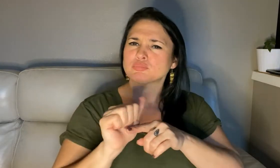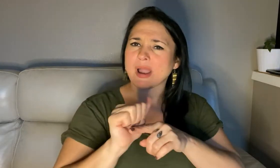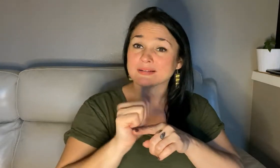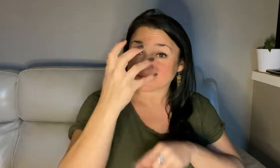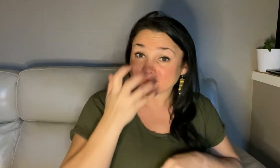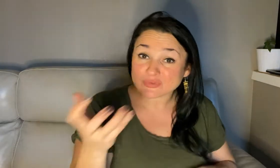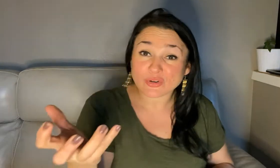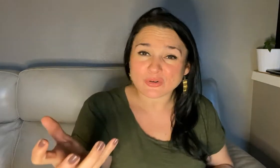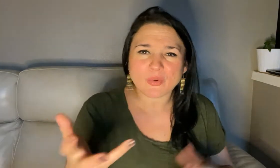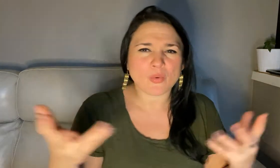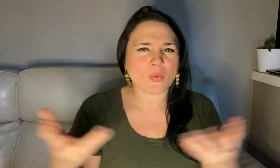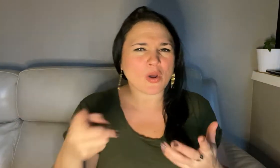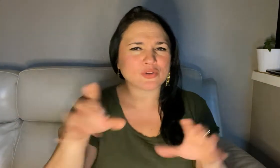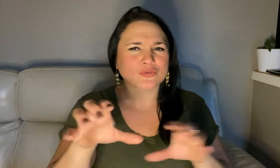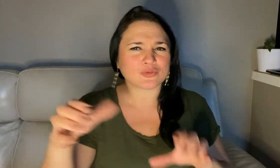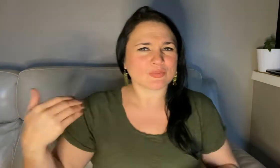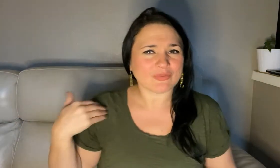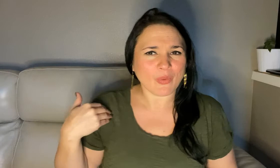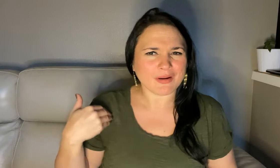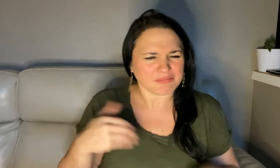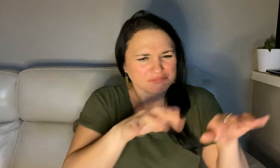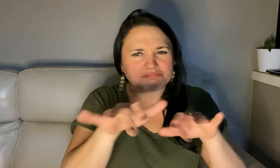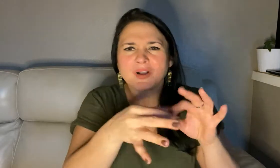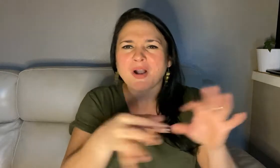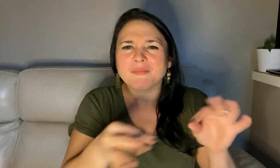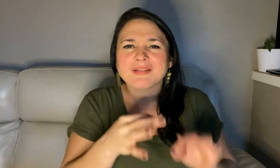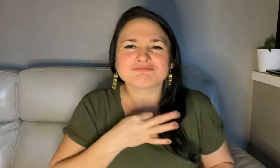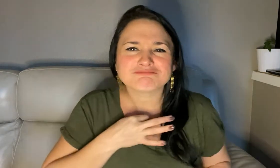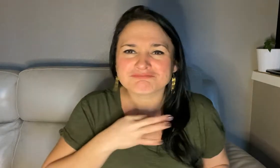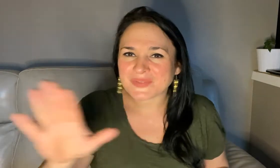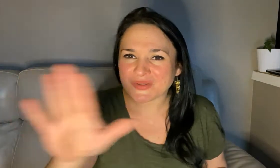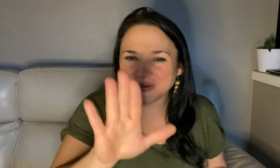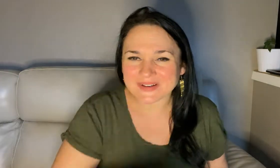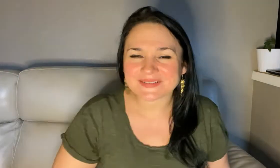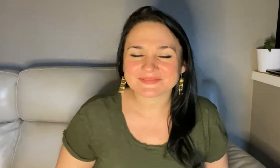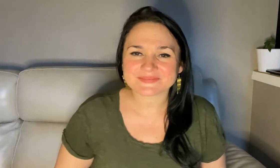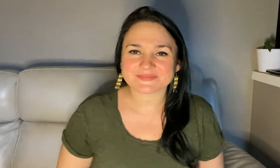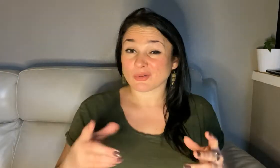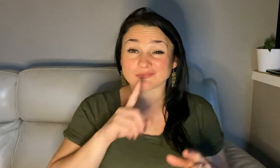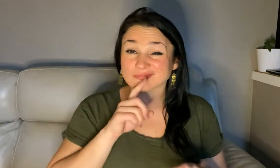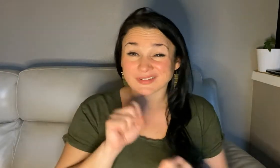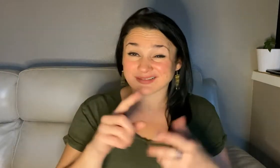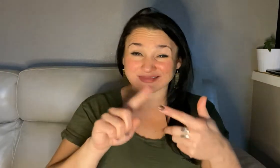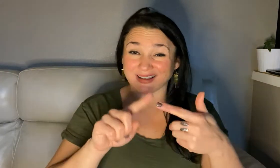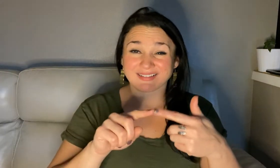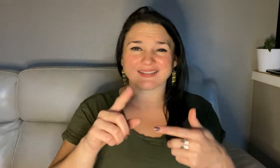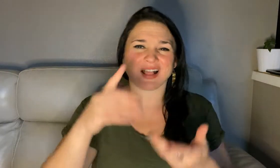are you observing and practicing to observe and let go? I'm curious. The second thing is just less